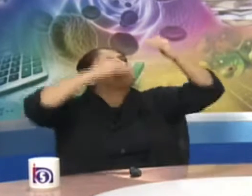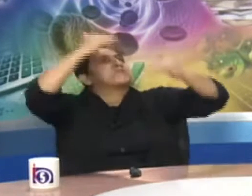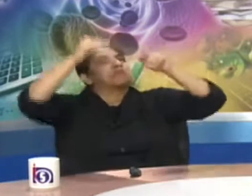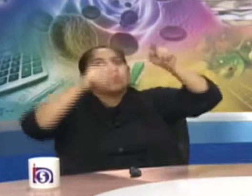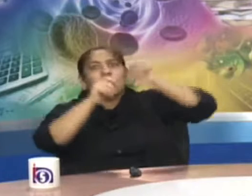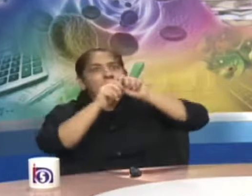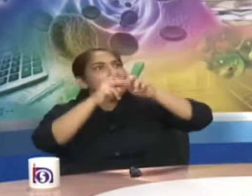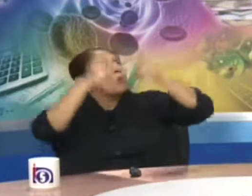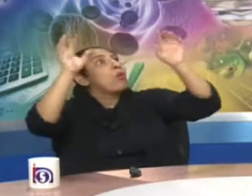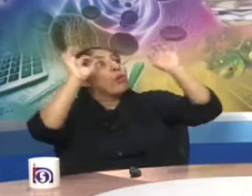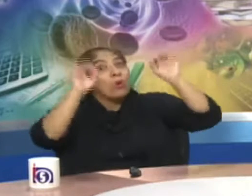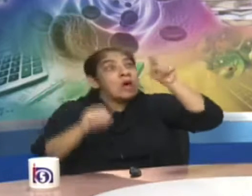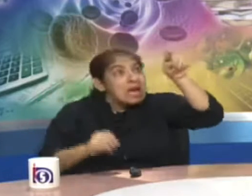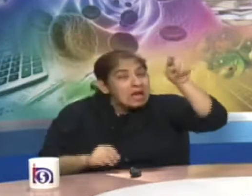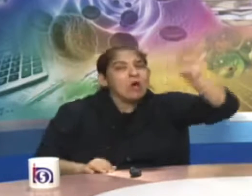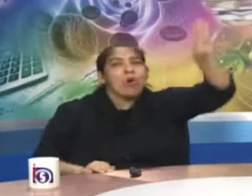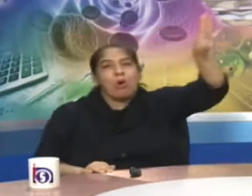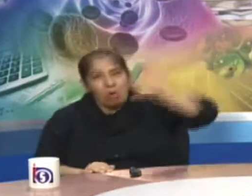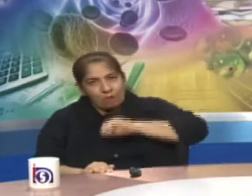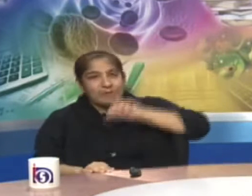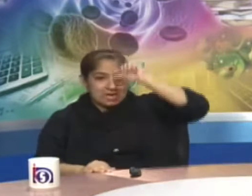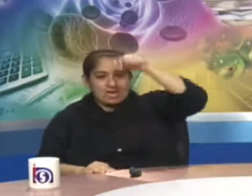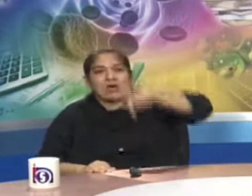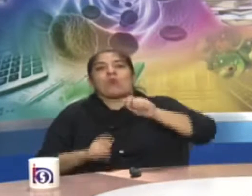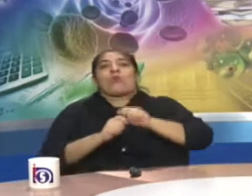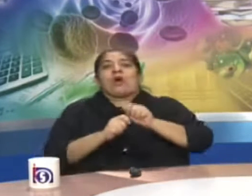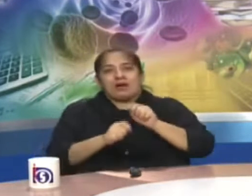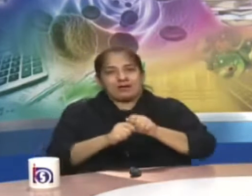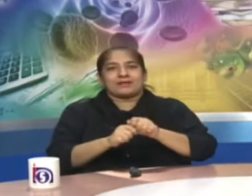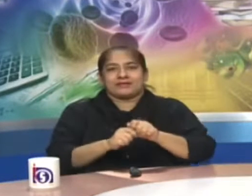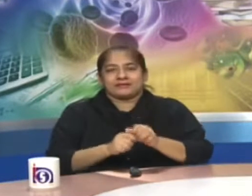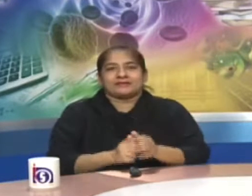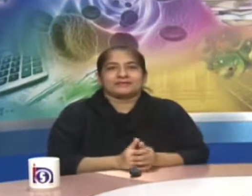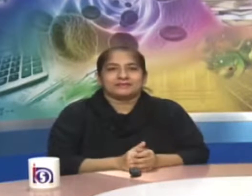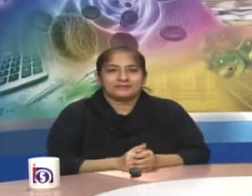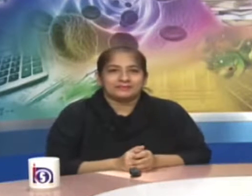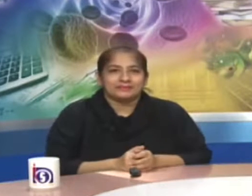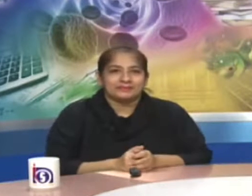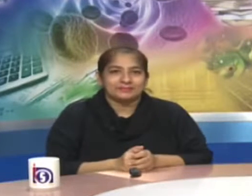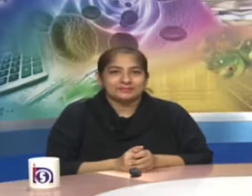the international standard. So this is the main objective of NSEI.